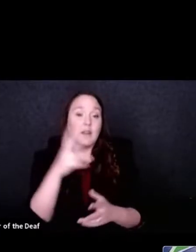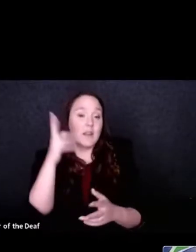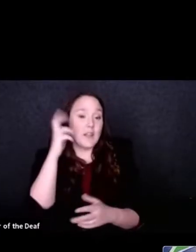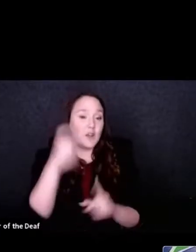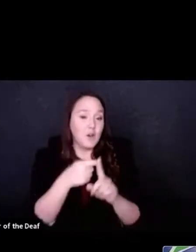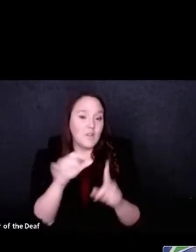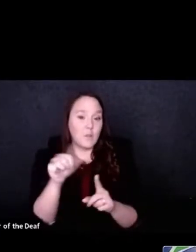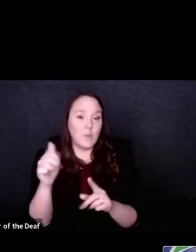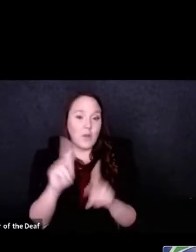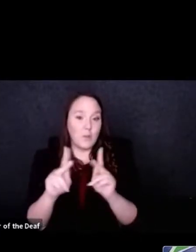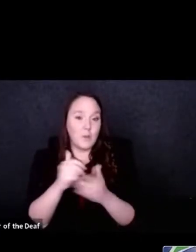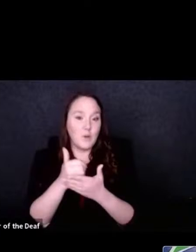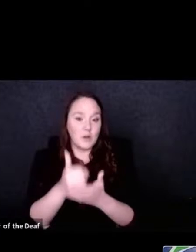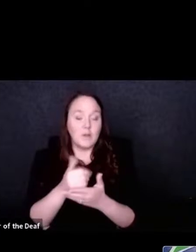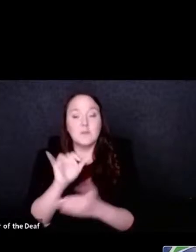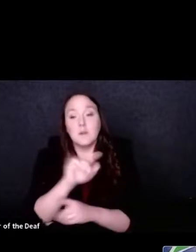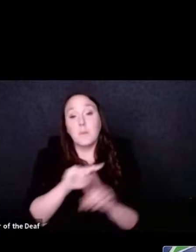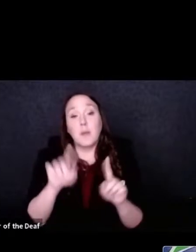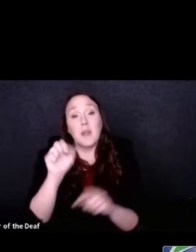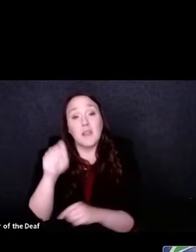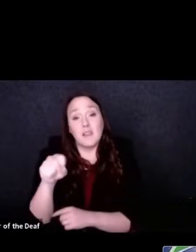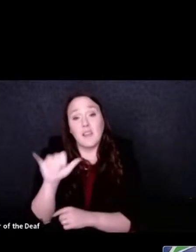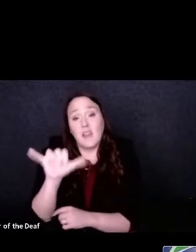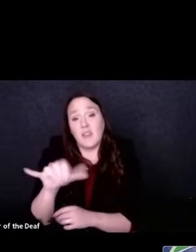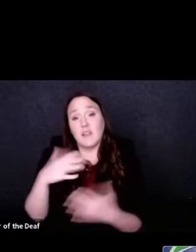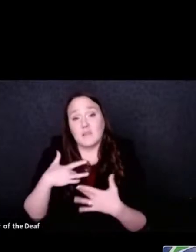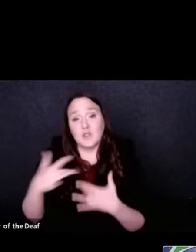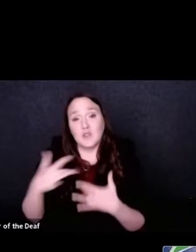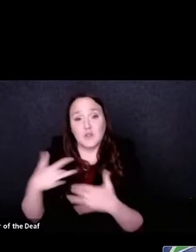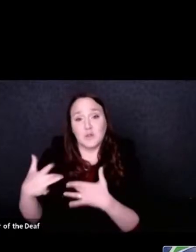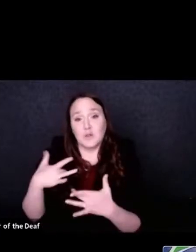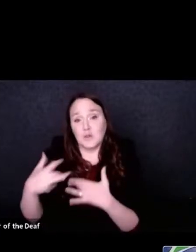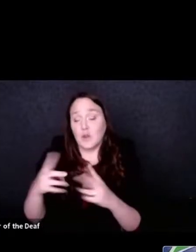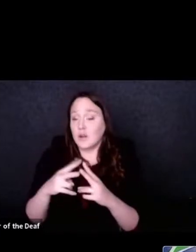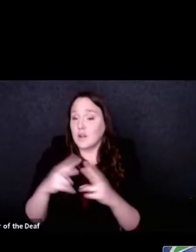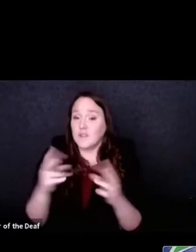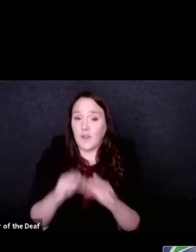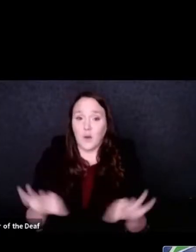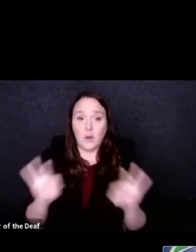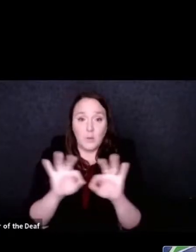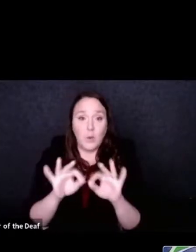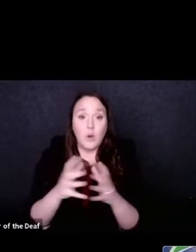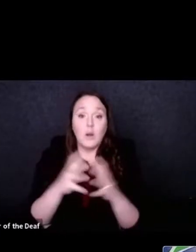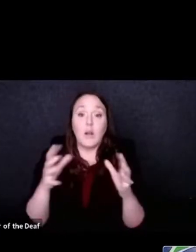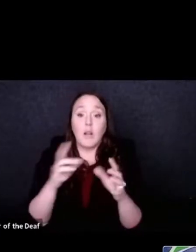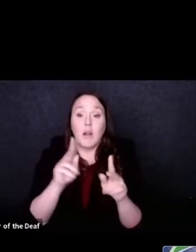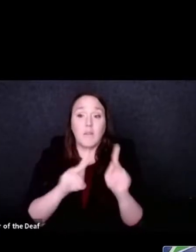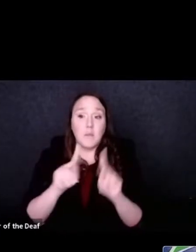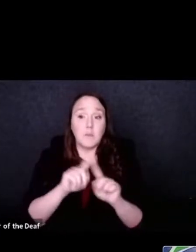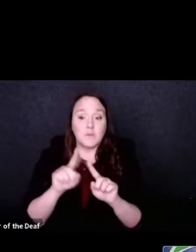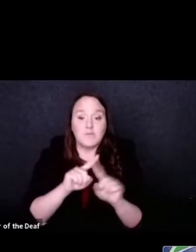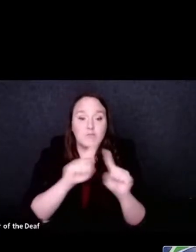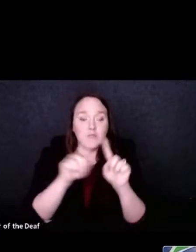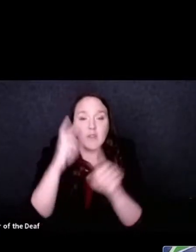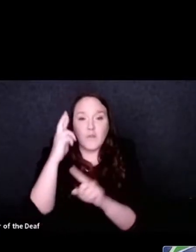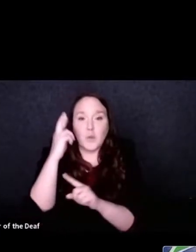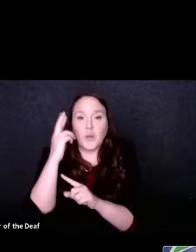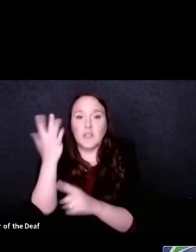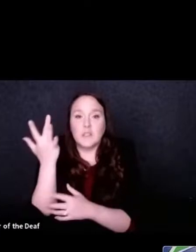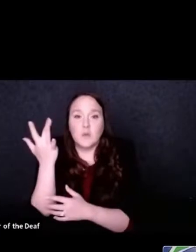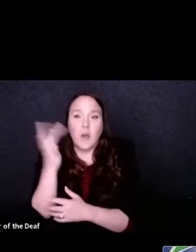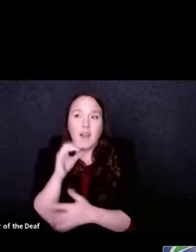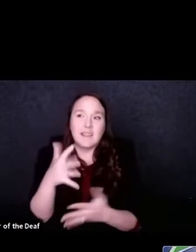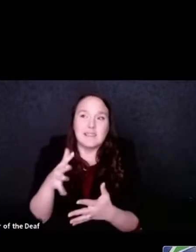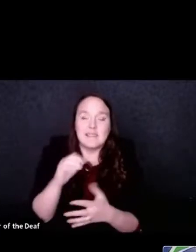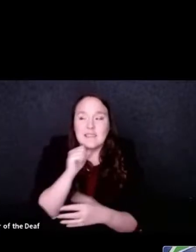helpful. It is a concern. It's very important. Lots of folks have different reasons why they may be hesitant to get